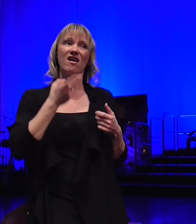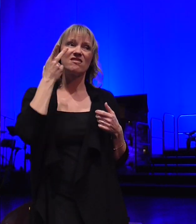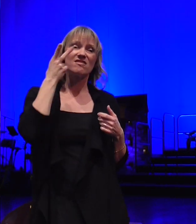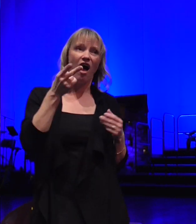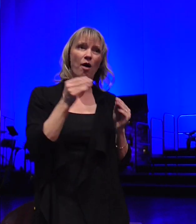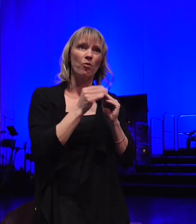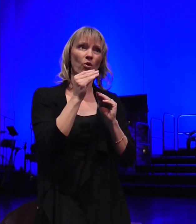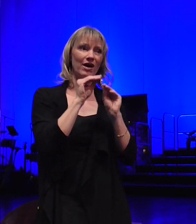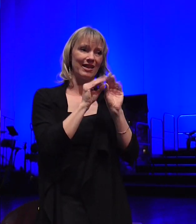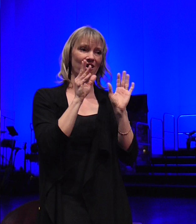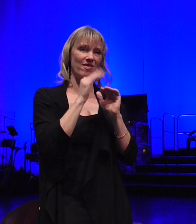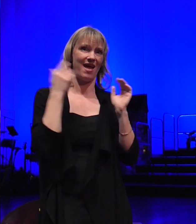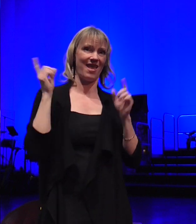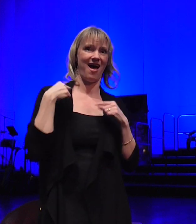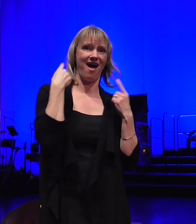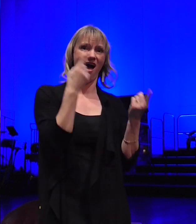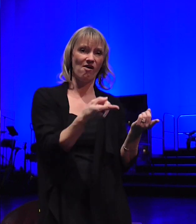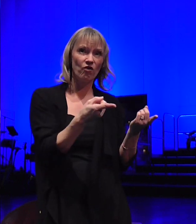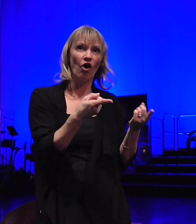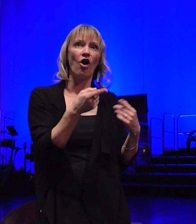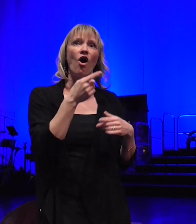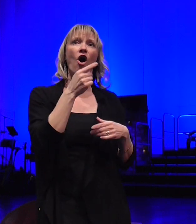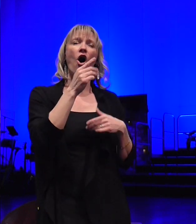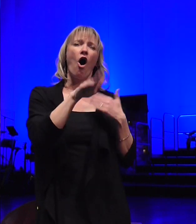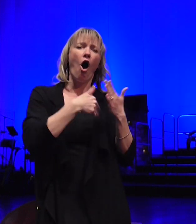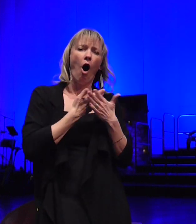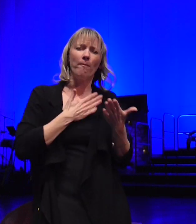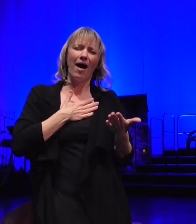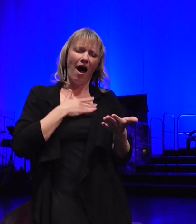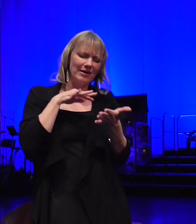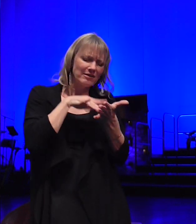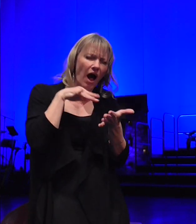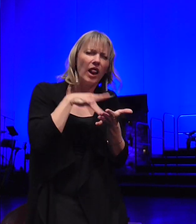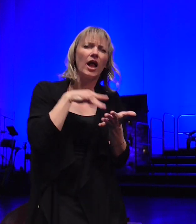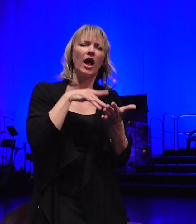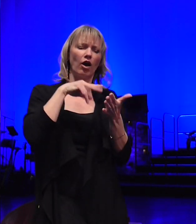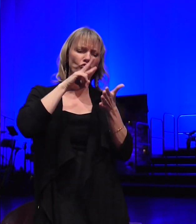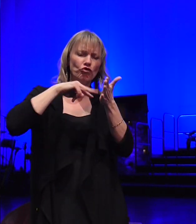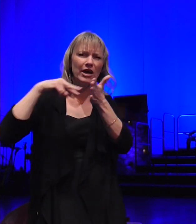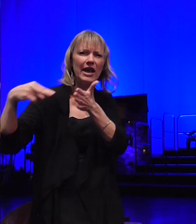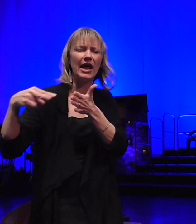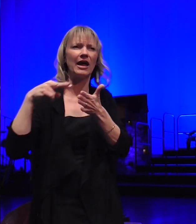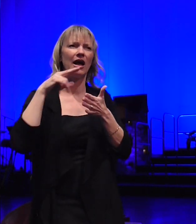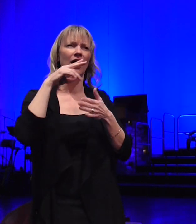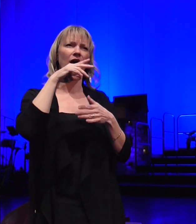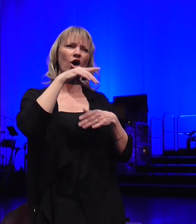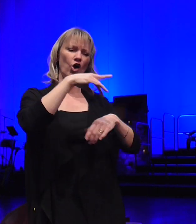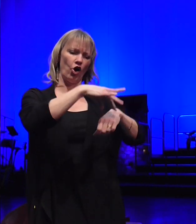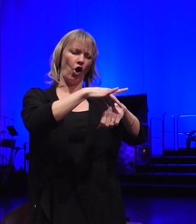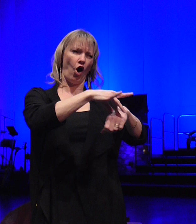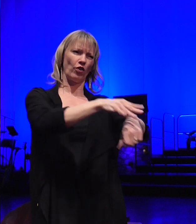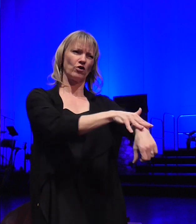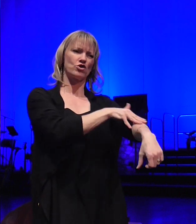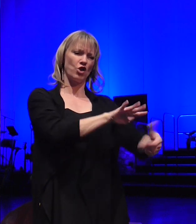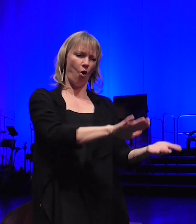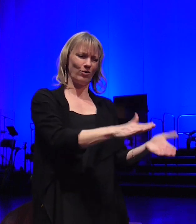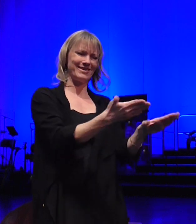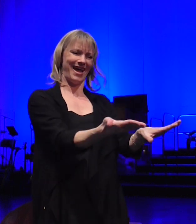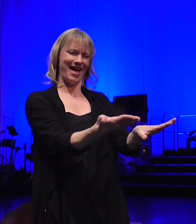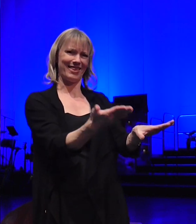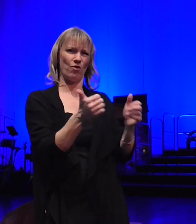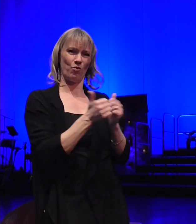saw more clearly than I ever have, with all the studying and reading I've done, the writhing, slow death of earth, and we on